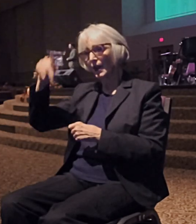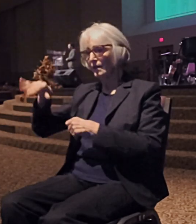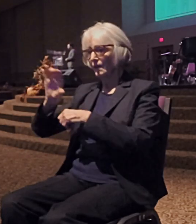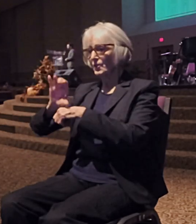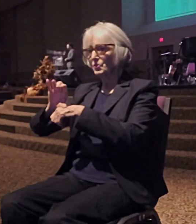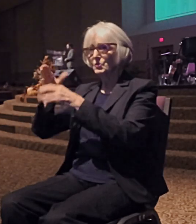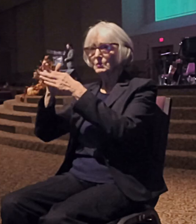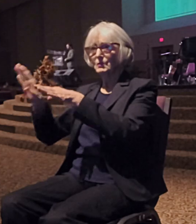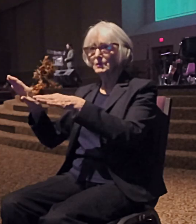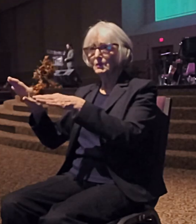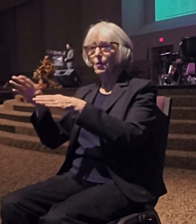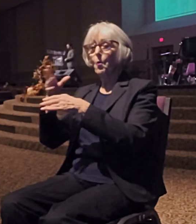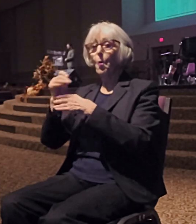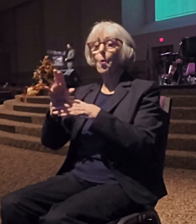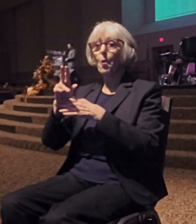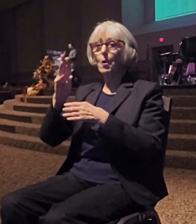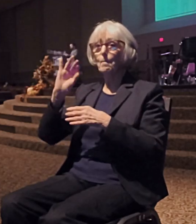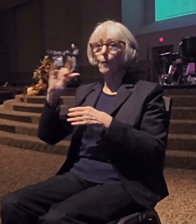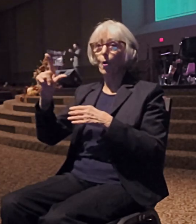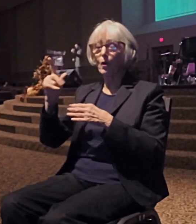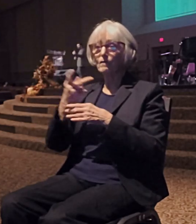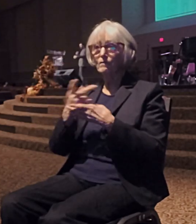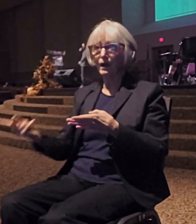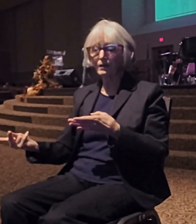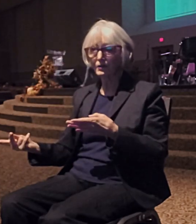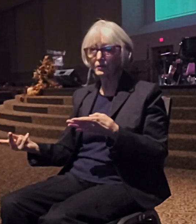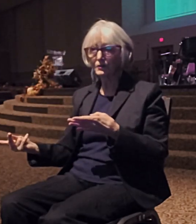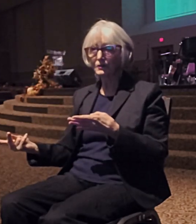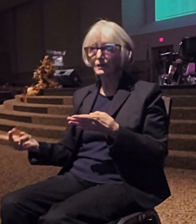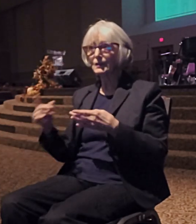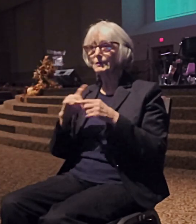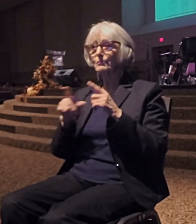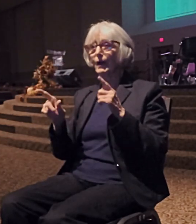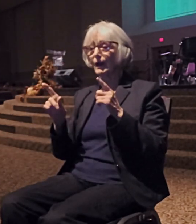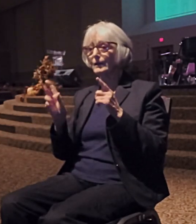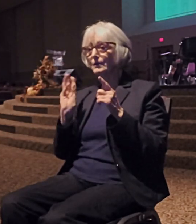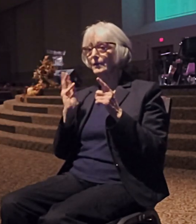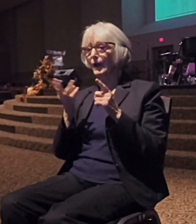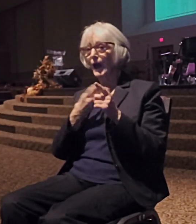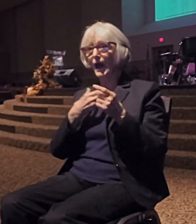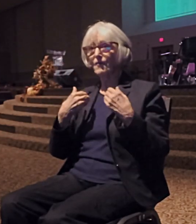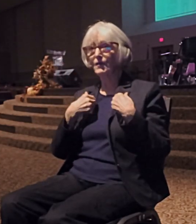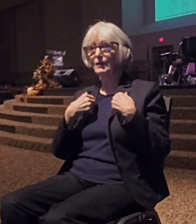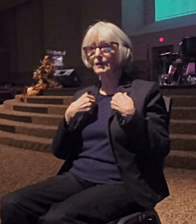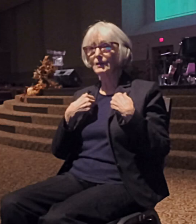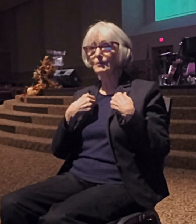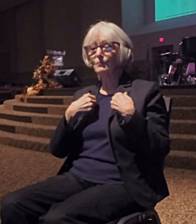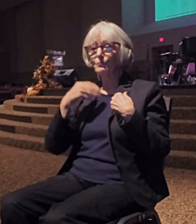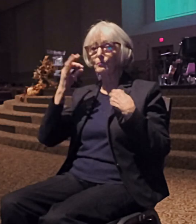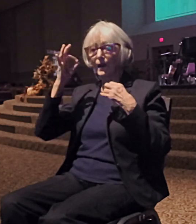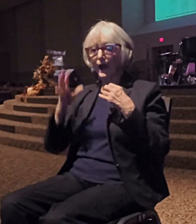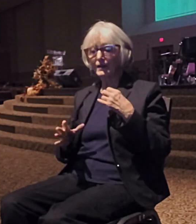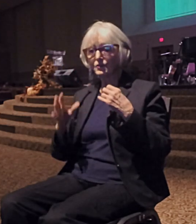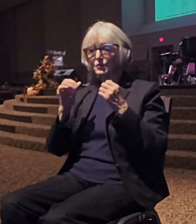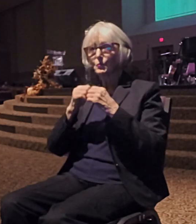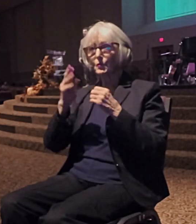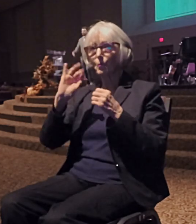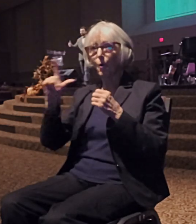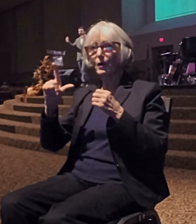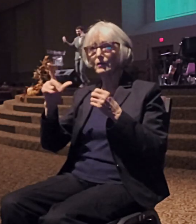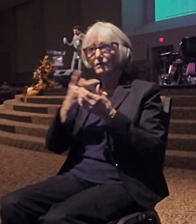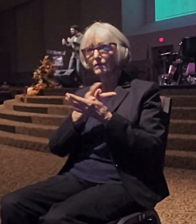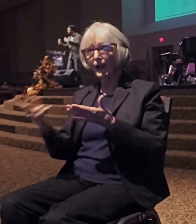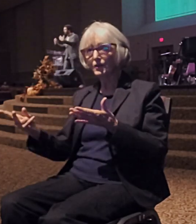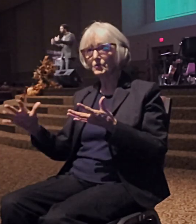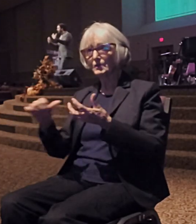moral failures? But when you look at churches that have right doctrine, you'll find pastors with moral failures that do damage to the church,